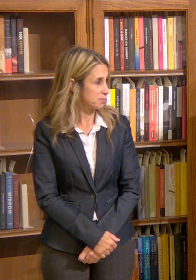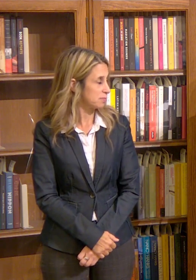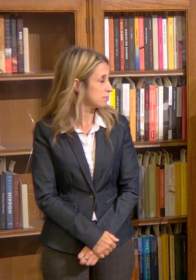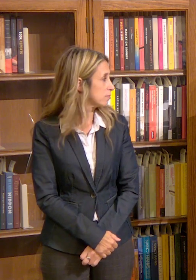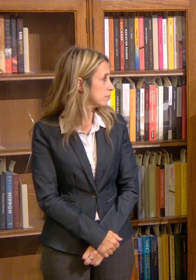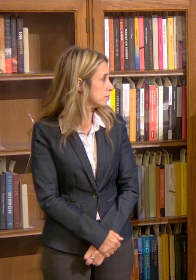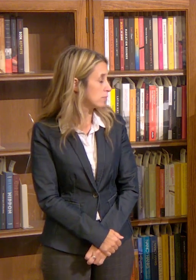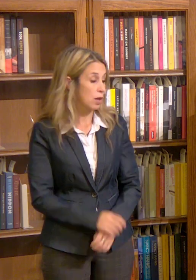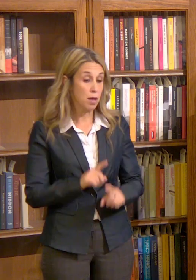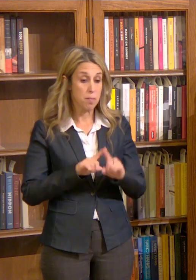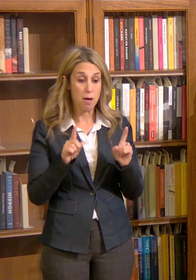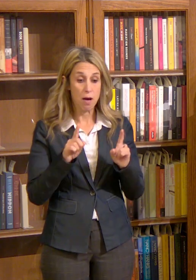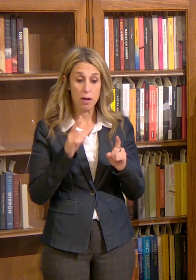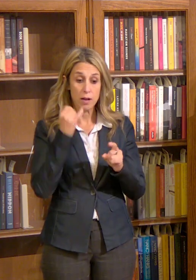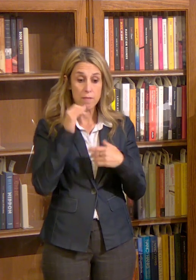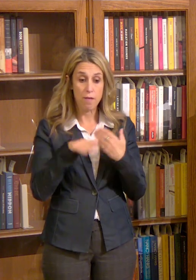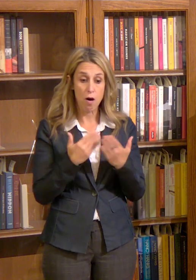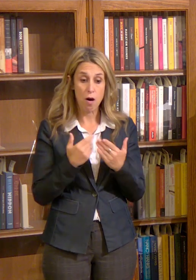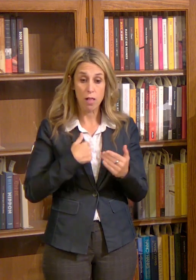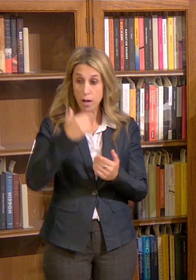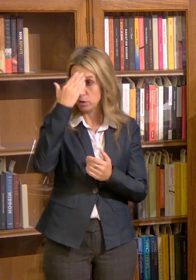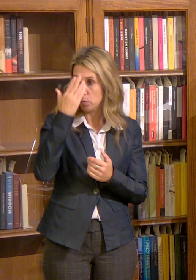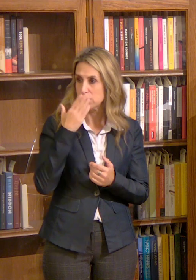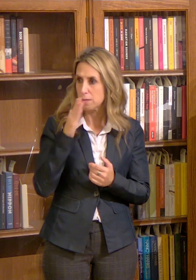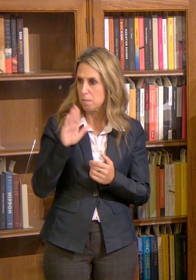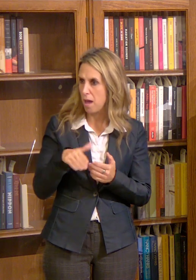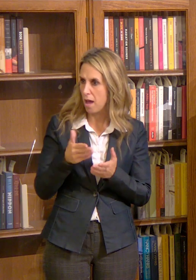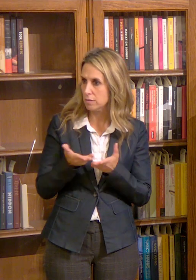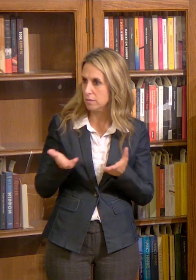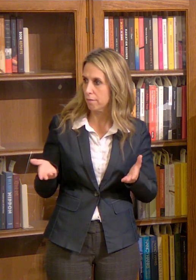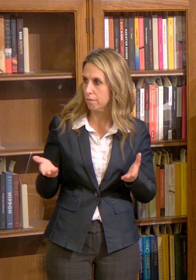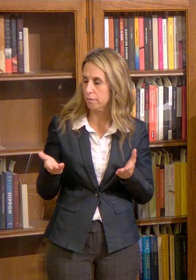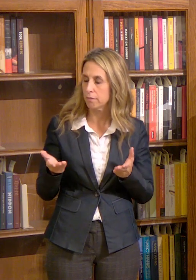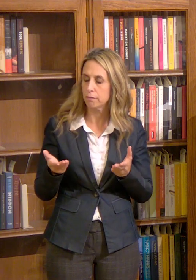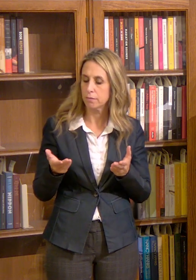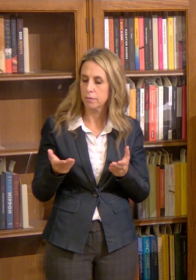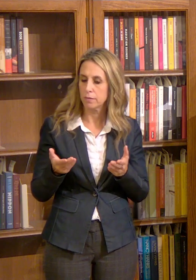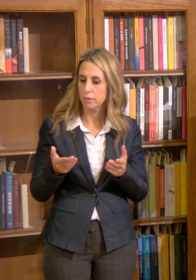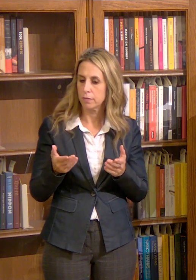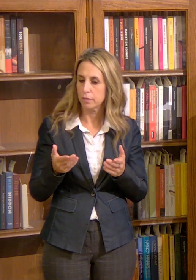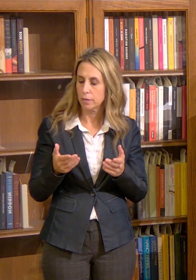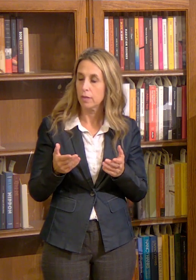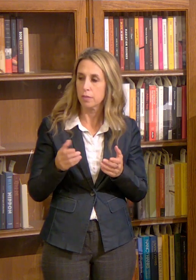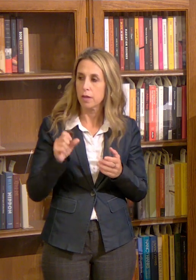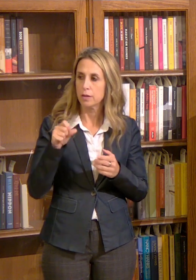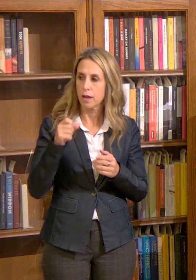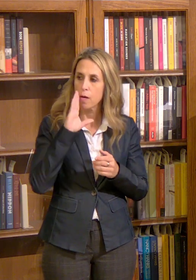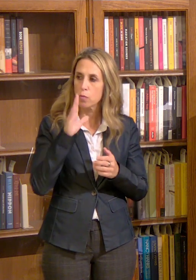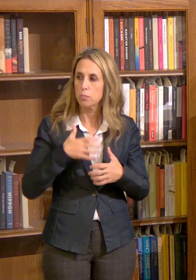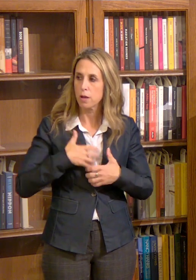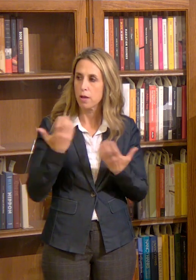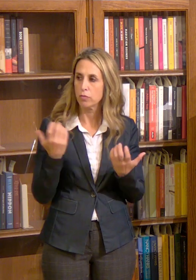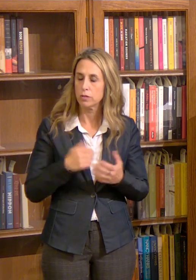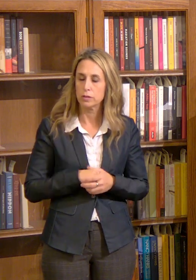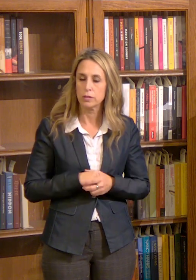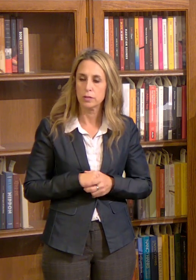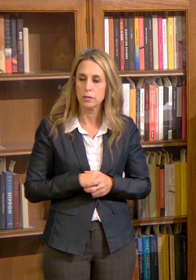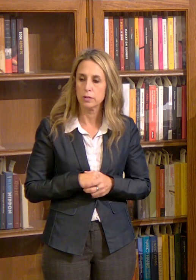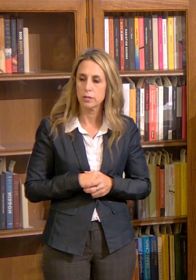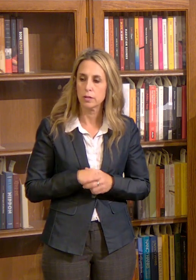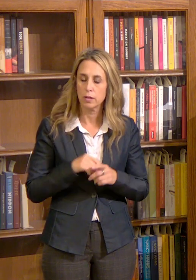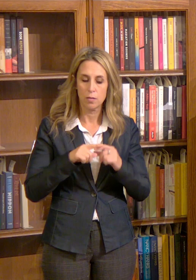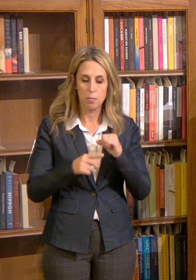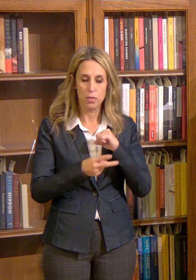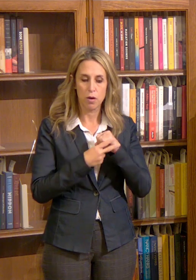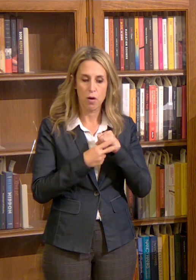angry but if all I knew was the bad stuff then yeah I would be angry but the